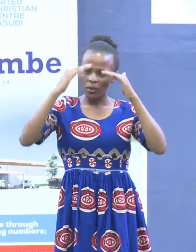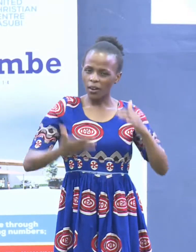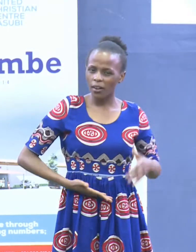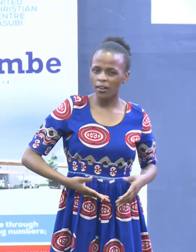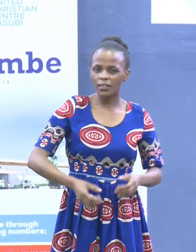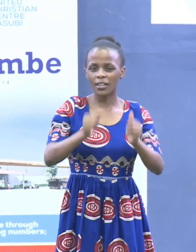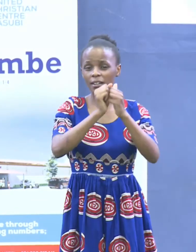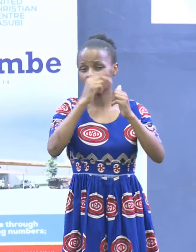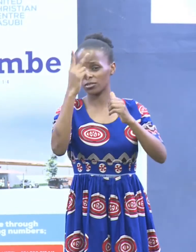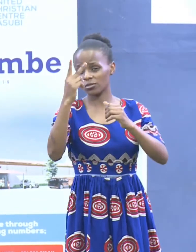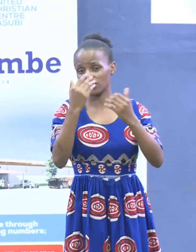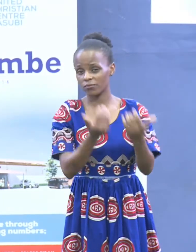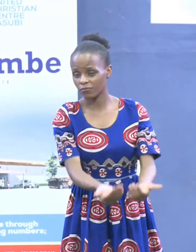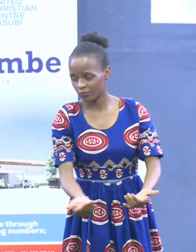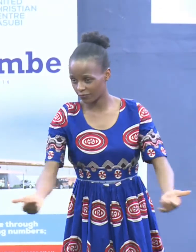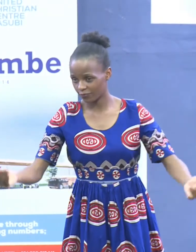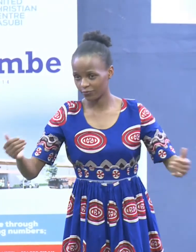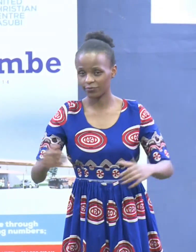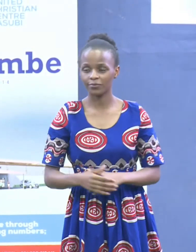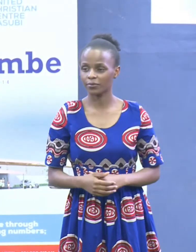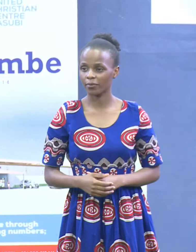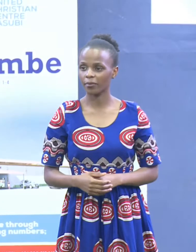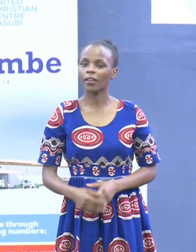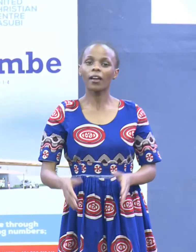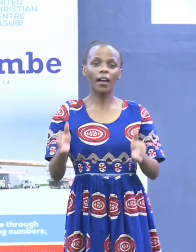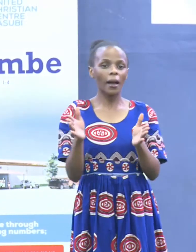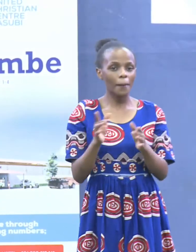And this Israel, or call him Jacob, had 12 children.